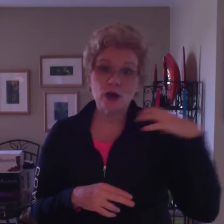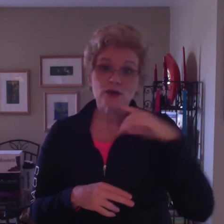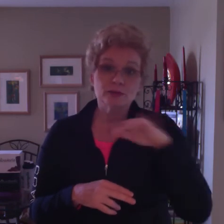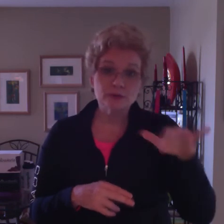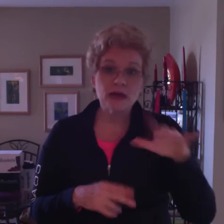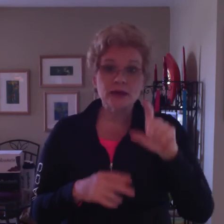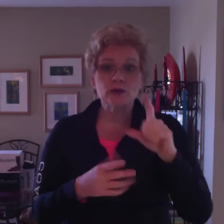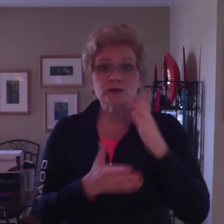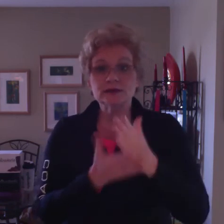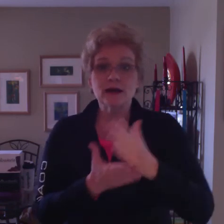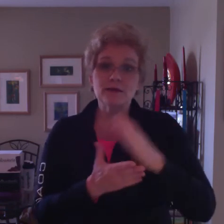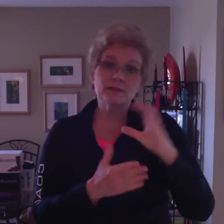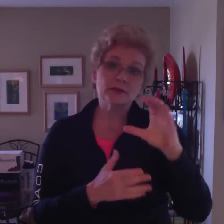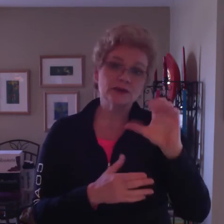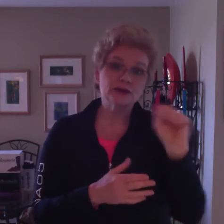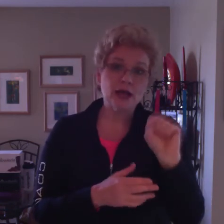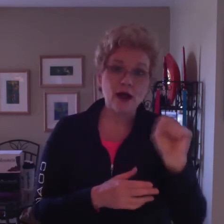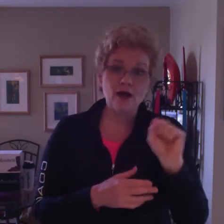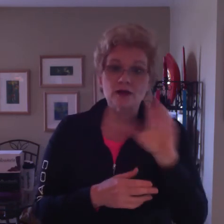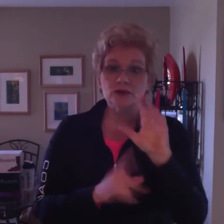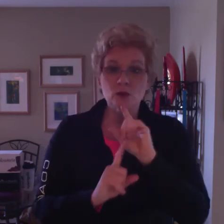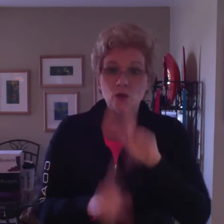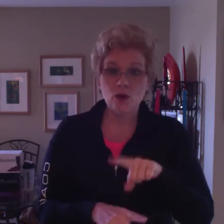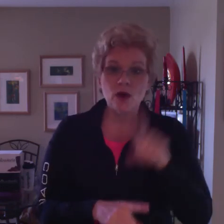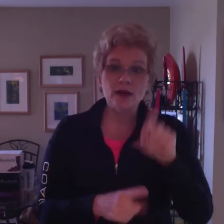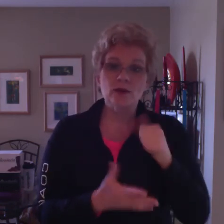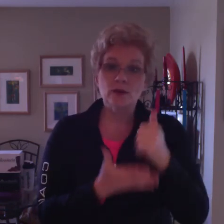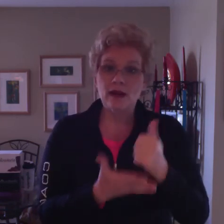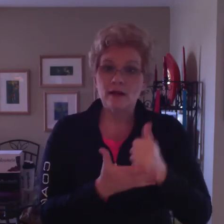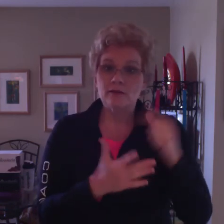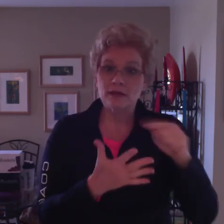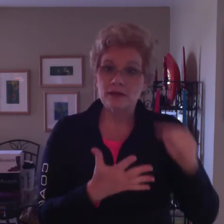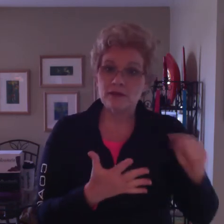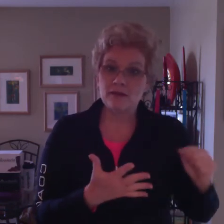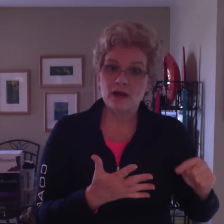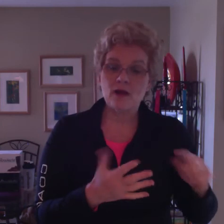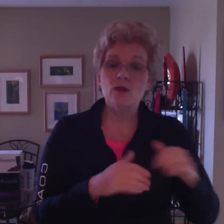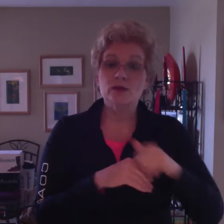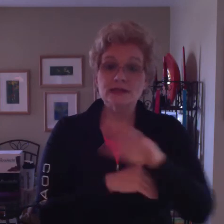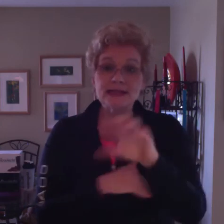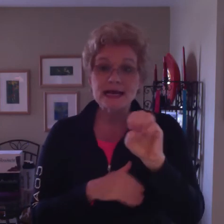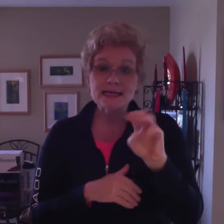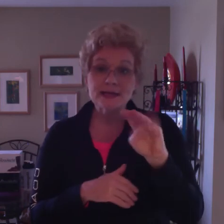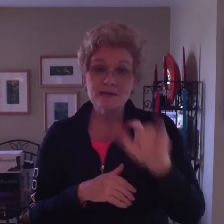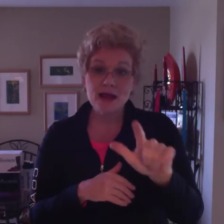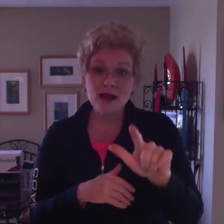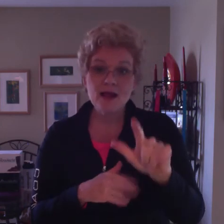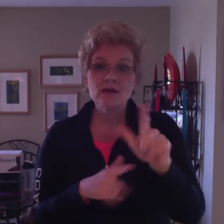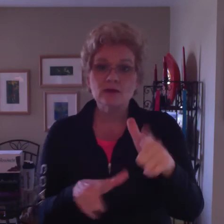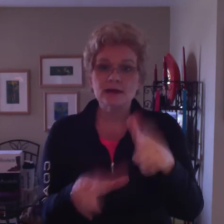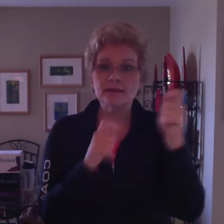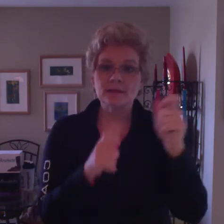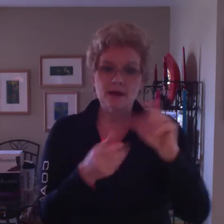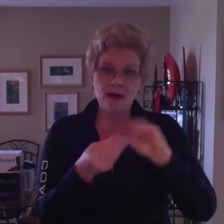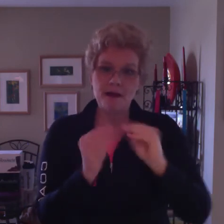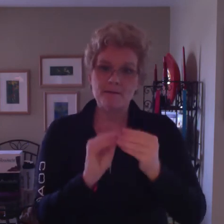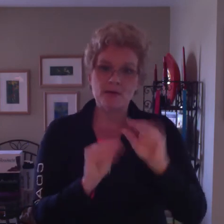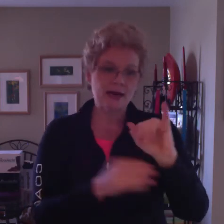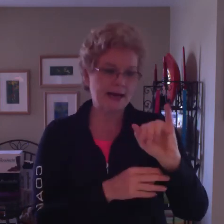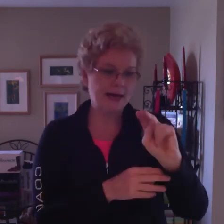Shakeology orders, or I need you to help, whatever it is. But when you send an email in, you get an incident number. That incident number means